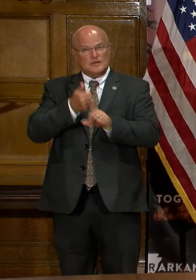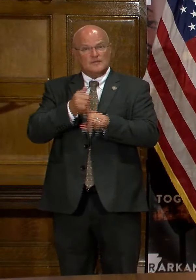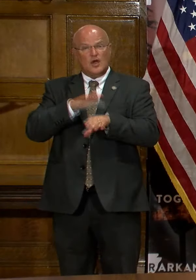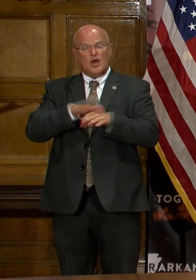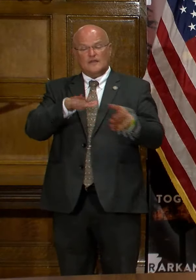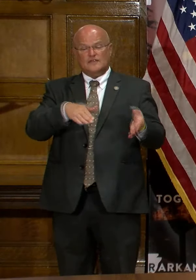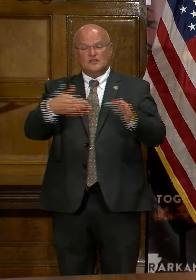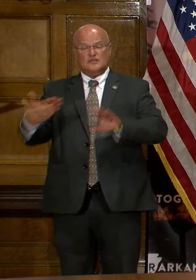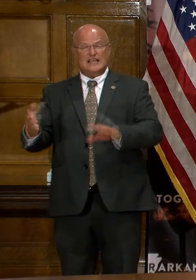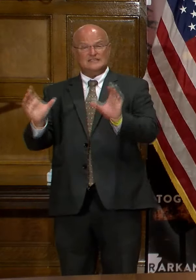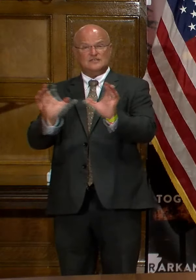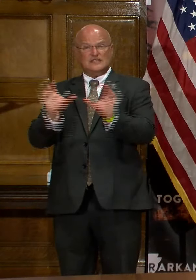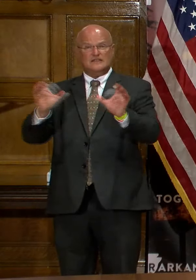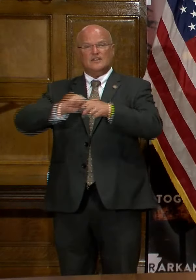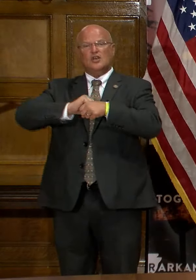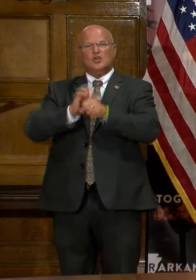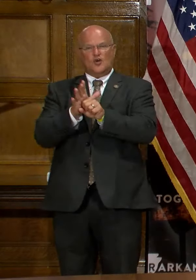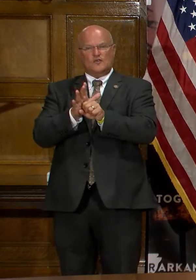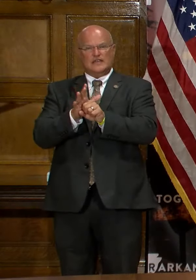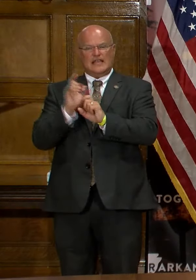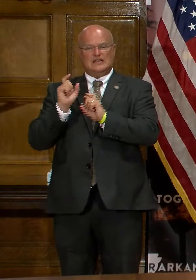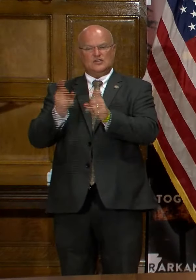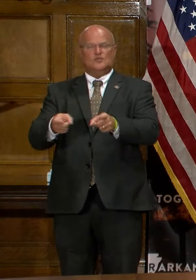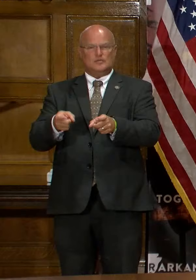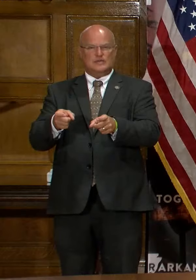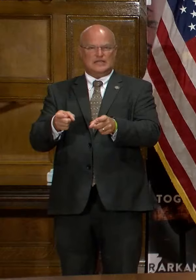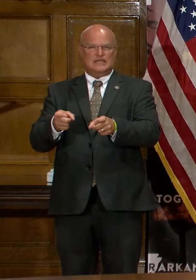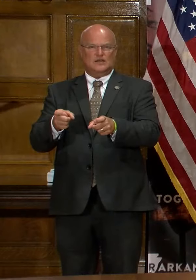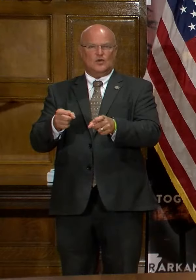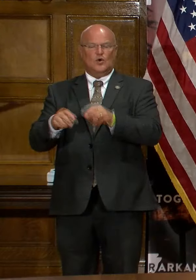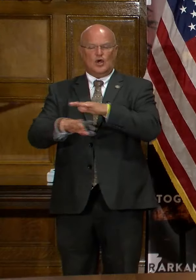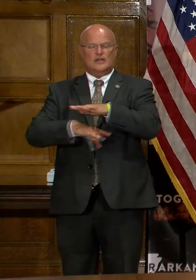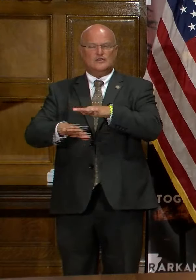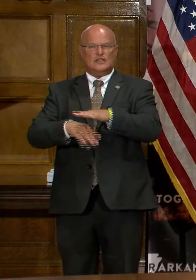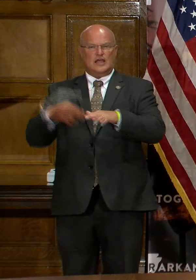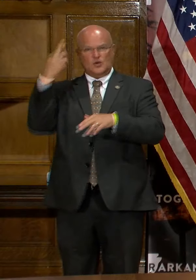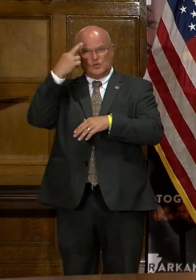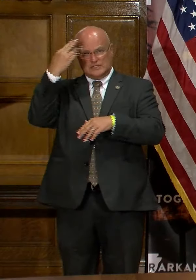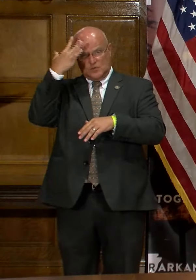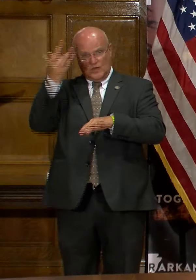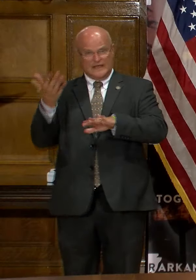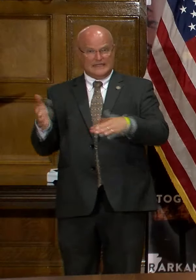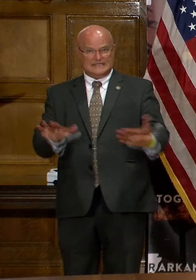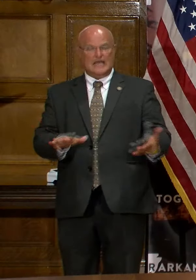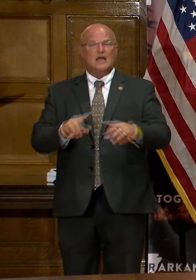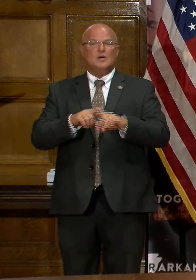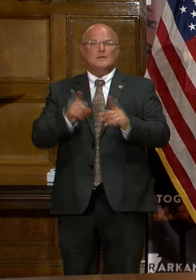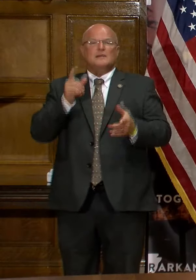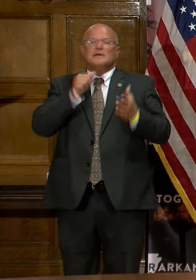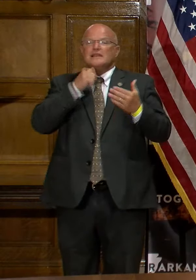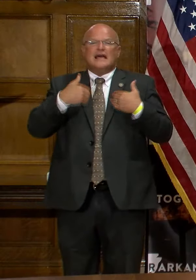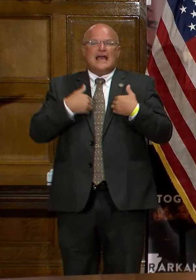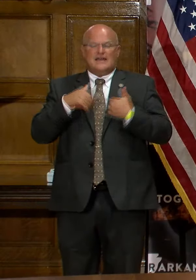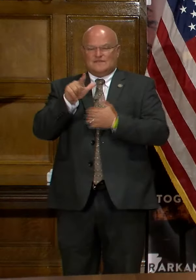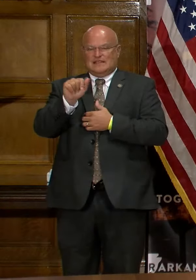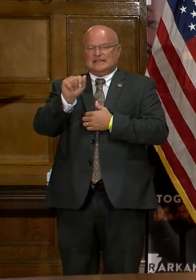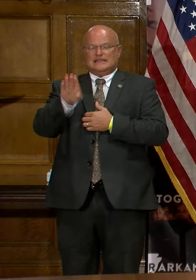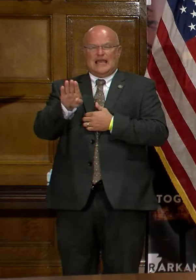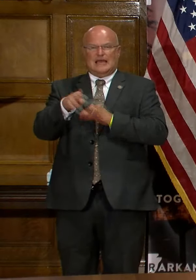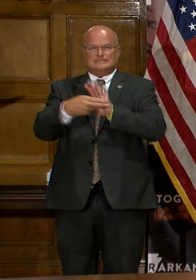death certificate COVID-19 as a contributing or underlying cause of their death, but we may not have had any